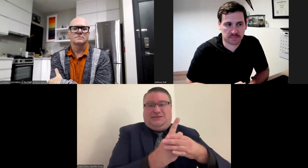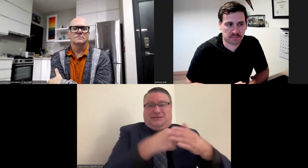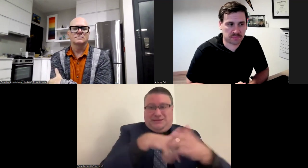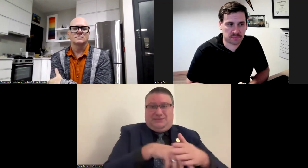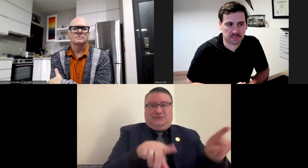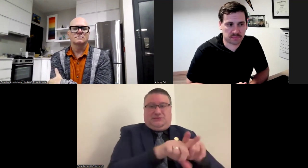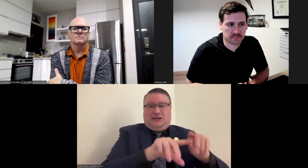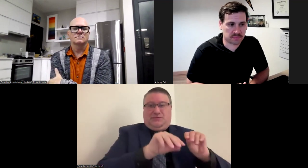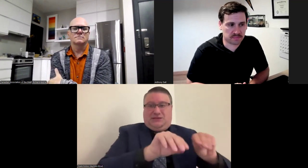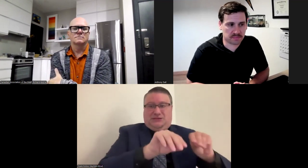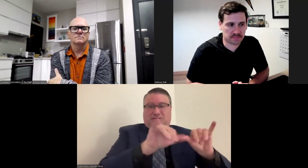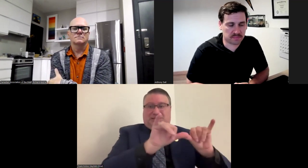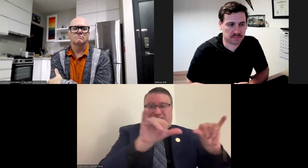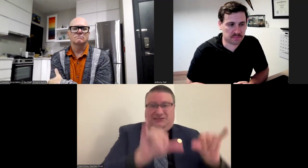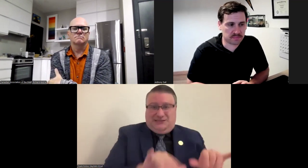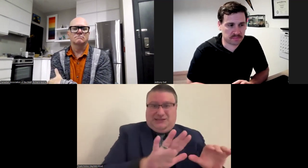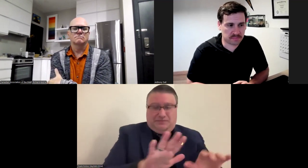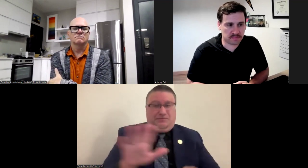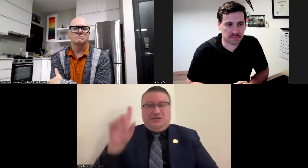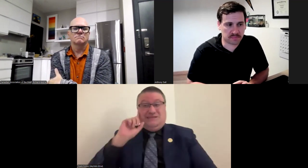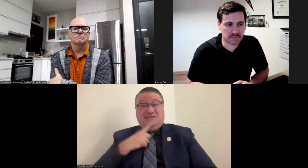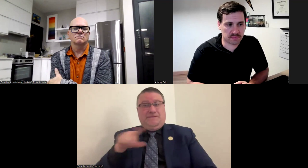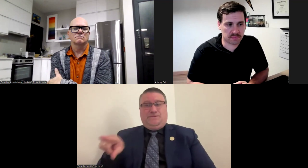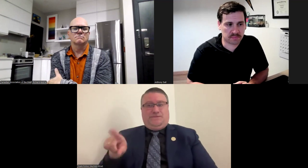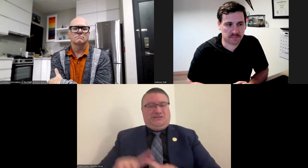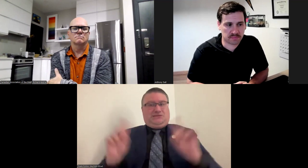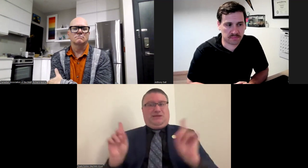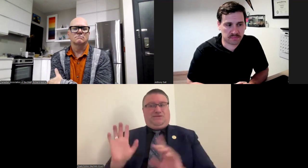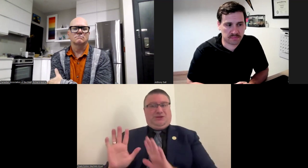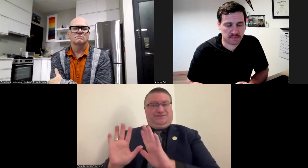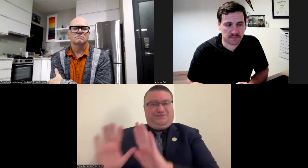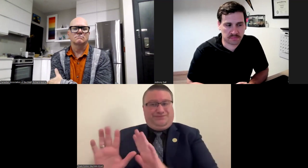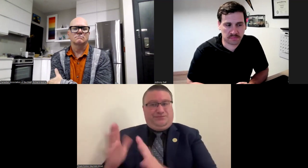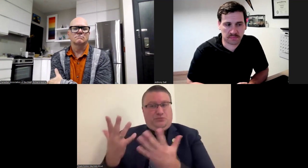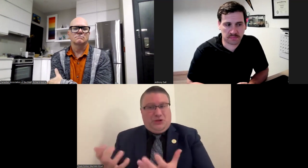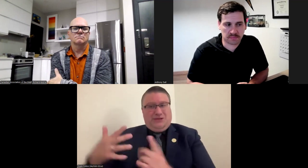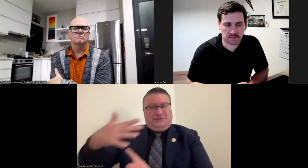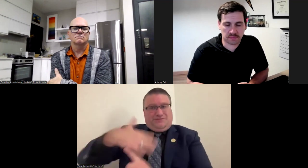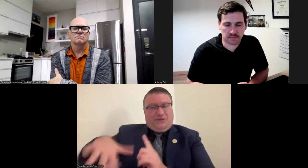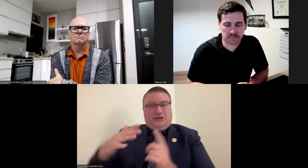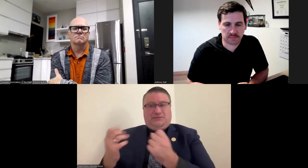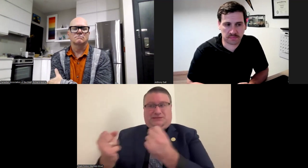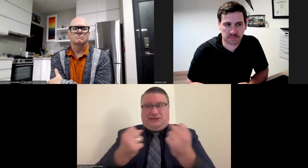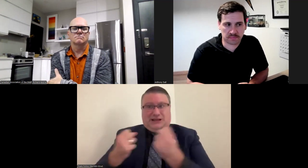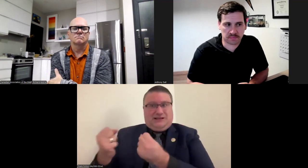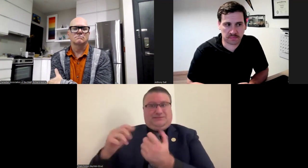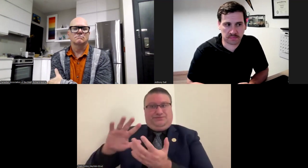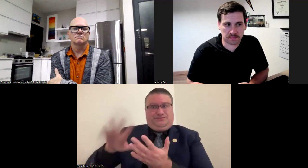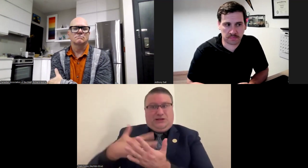folks. There was one organization that does advocacy around people with cognitive differences being included and